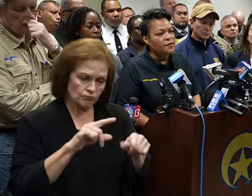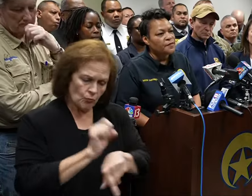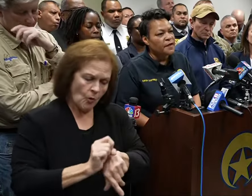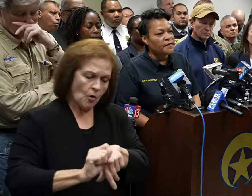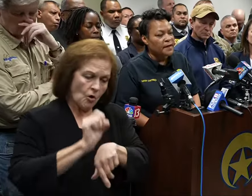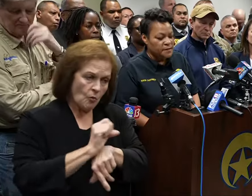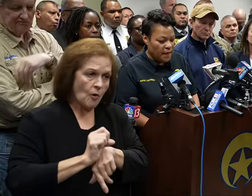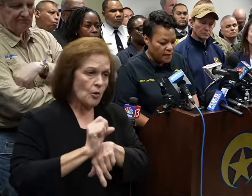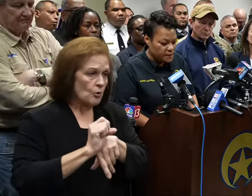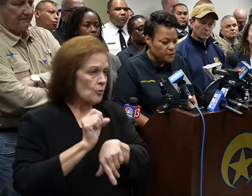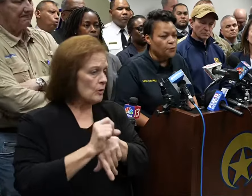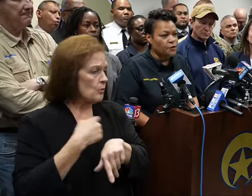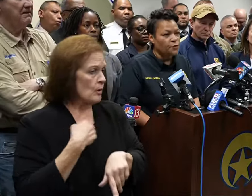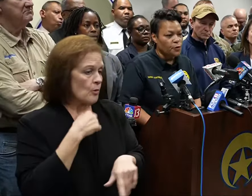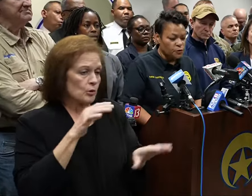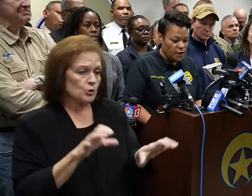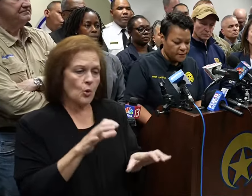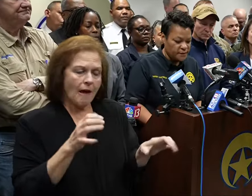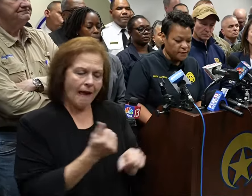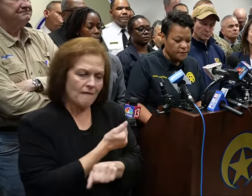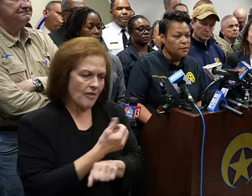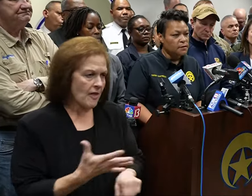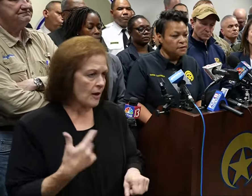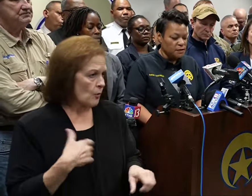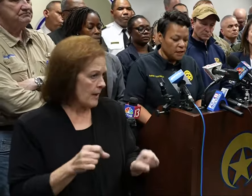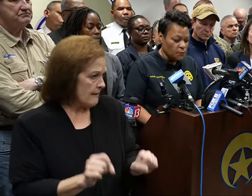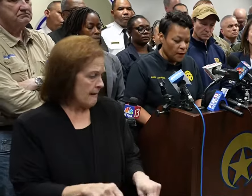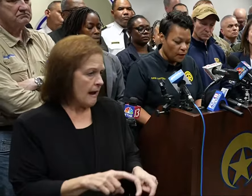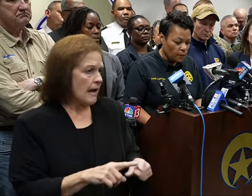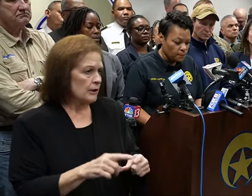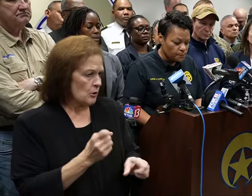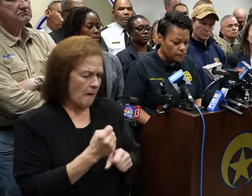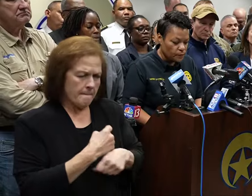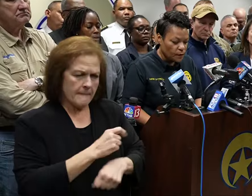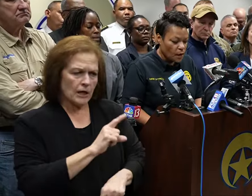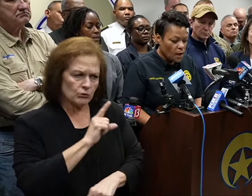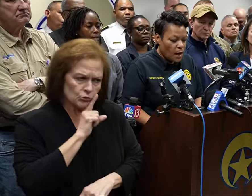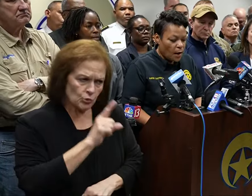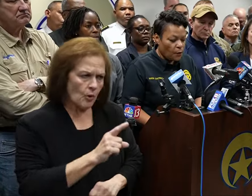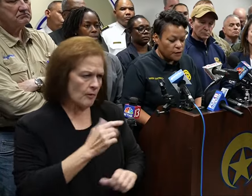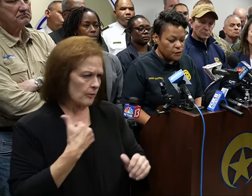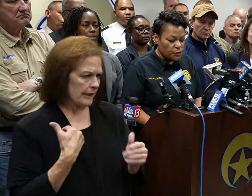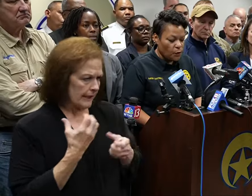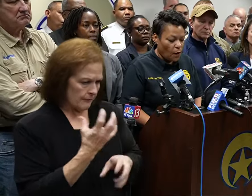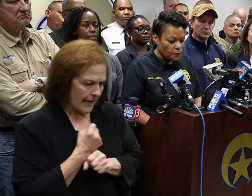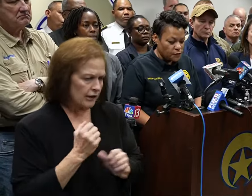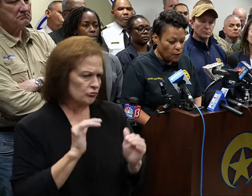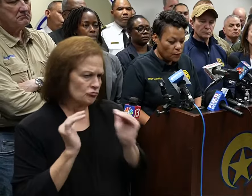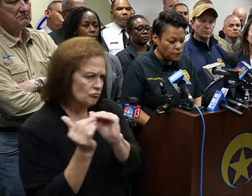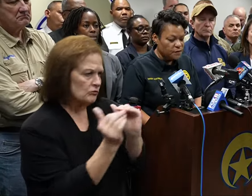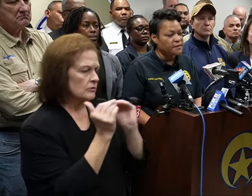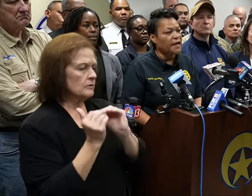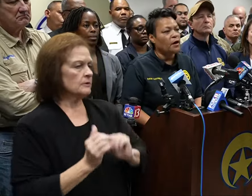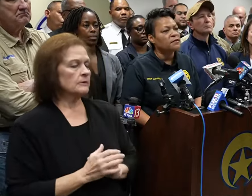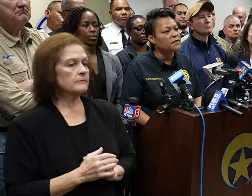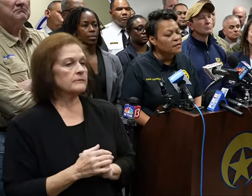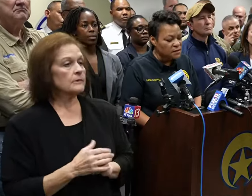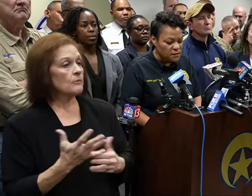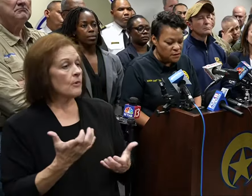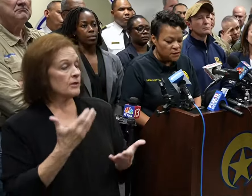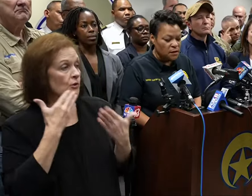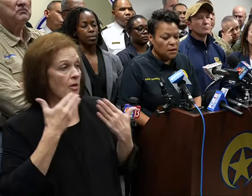will do everything that it takes to render real justice. This team will. I want to also just thank